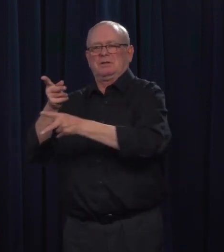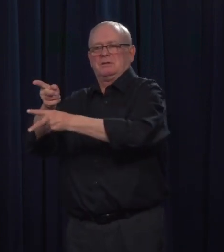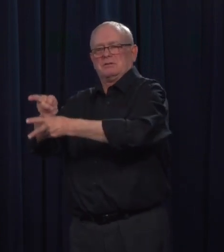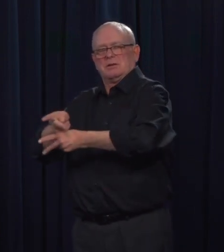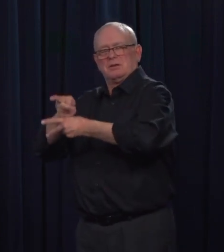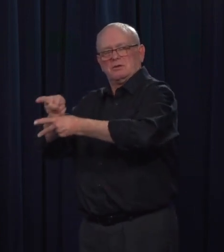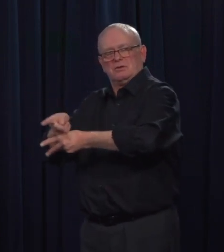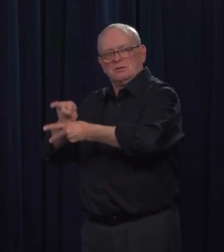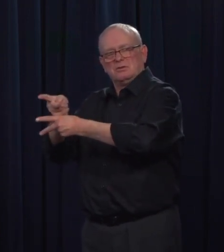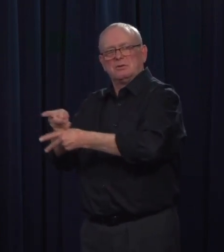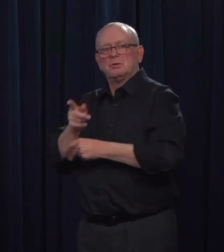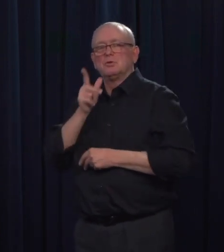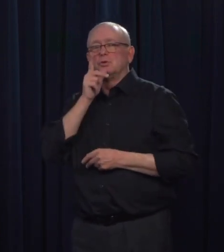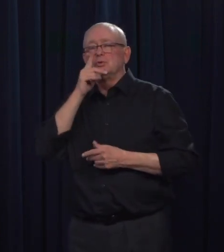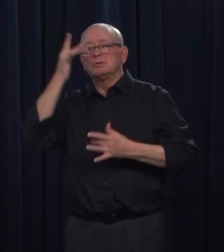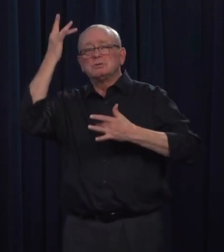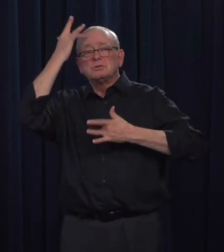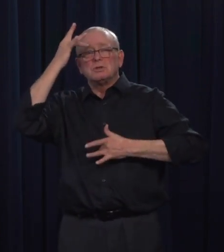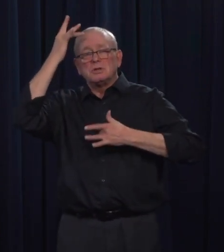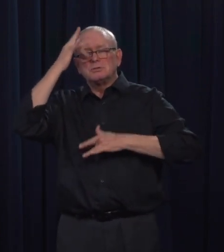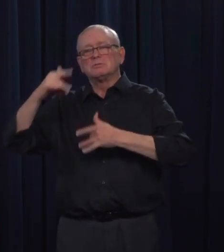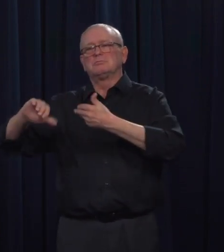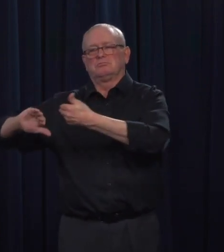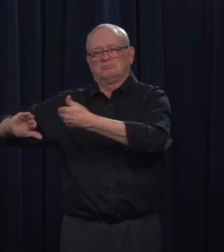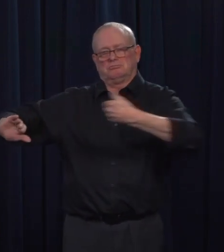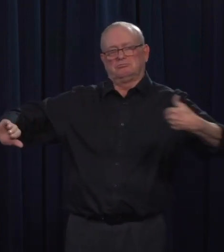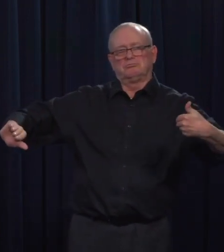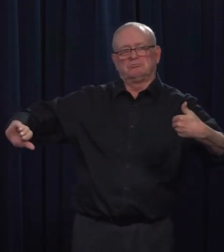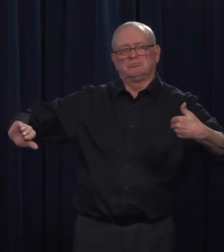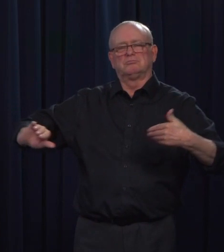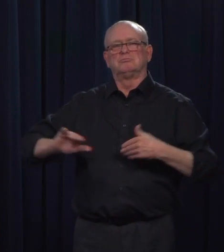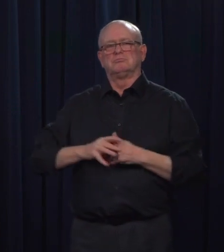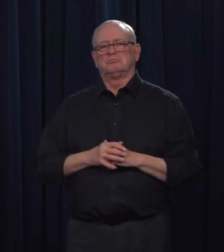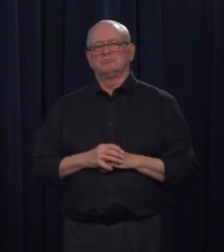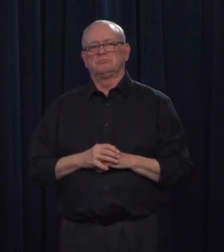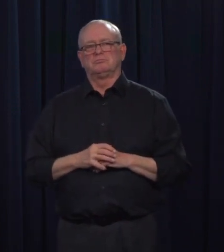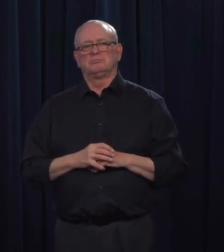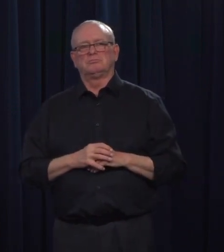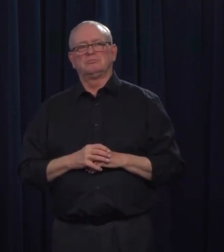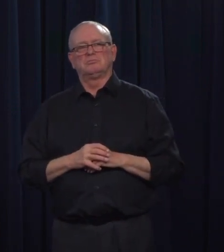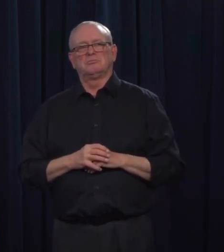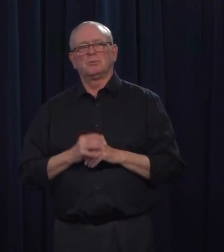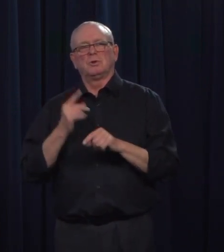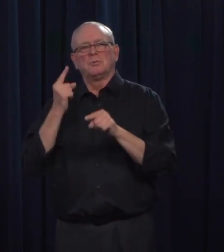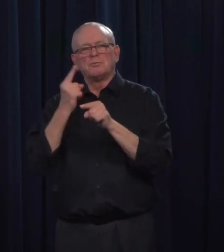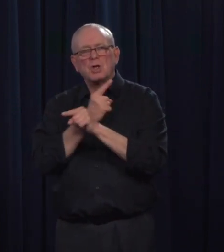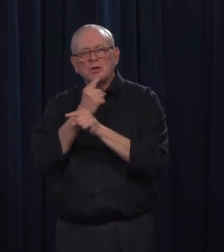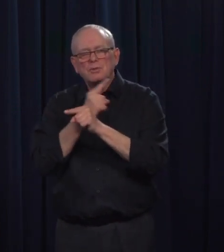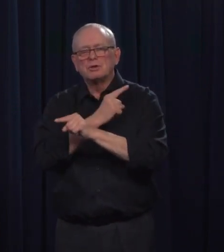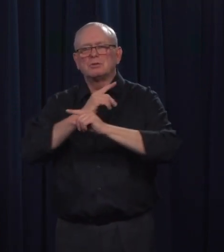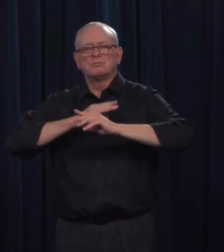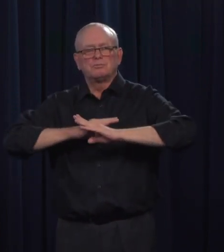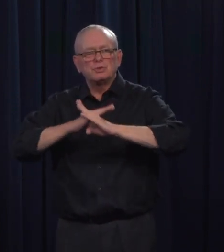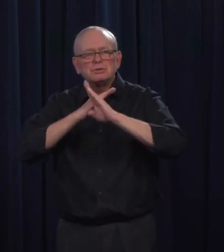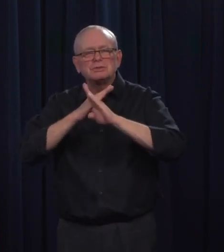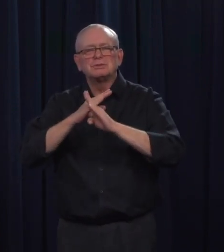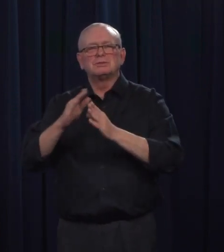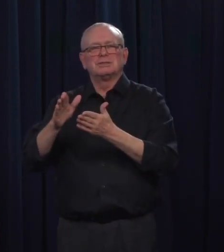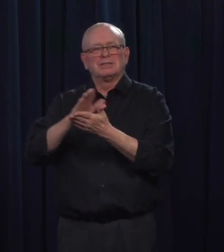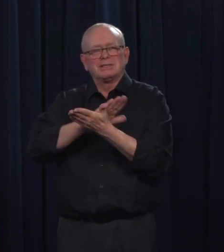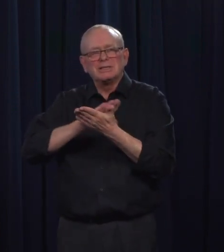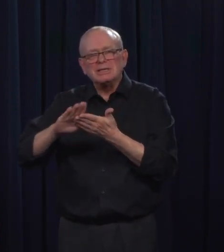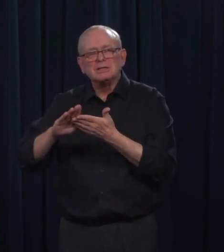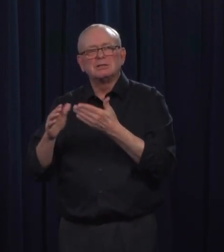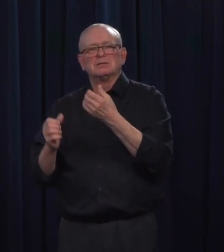others, and that all of the appropriate precautions in terms of cleaning, and again, support for the staff and the residents, that's